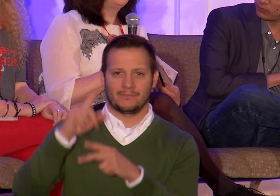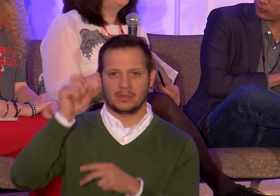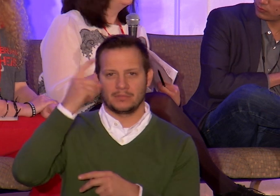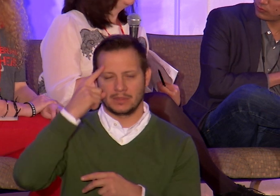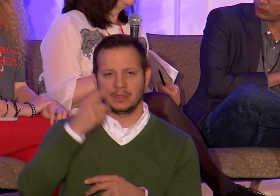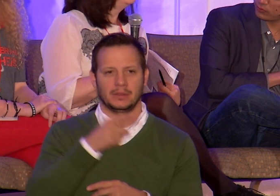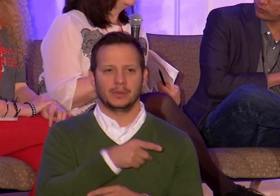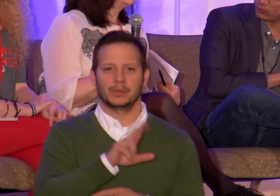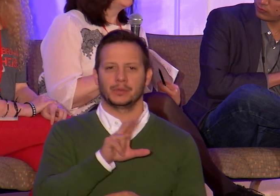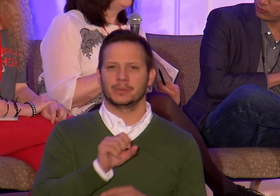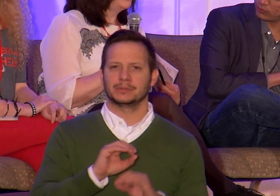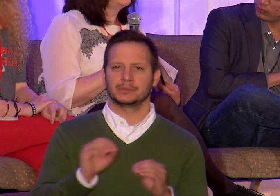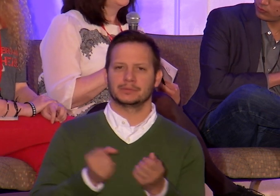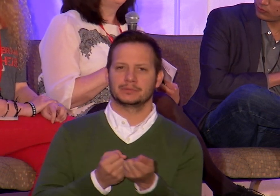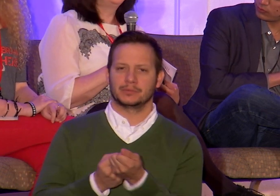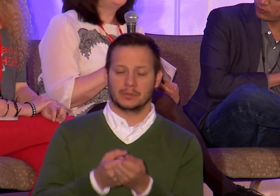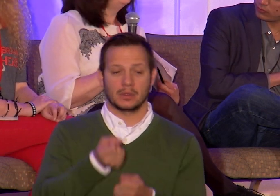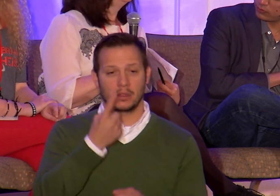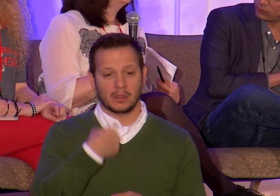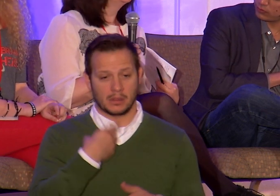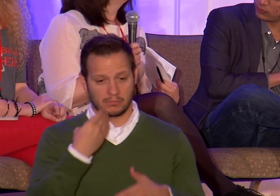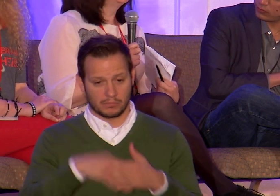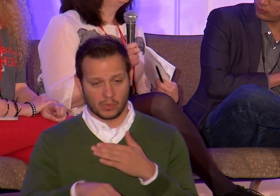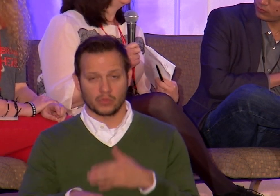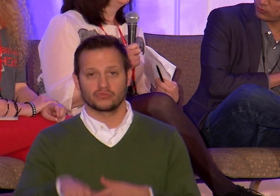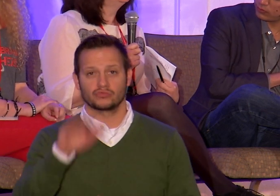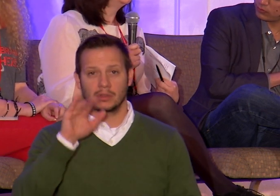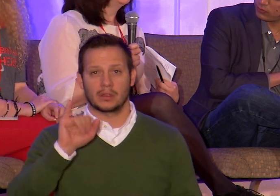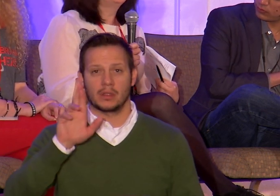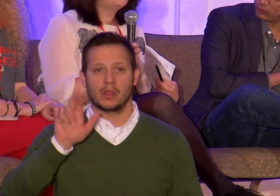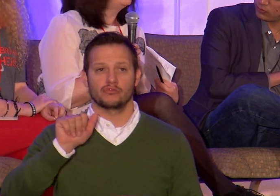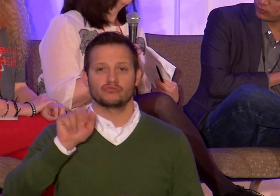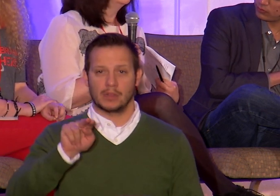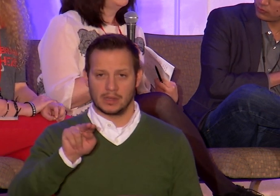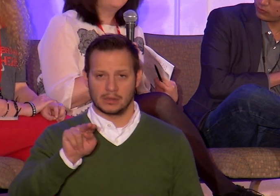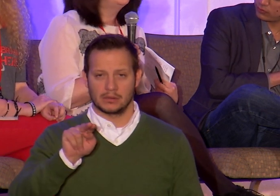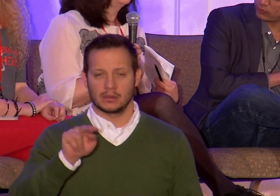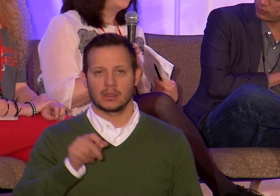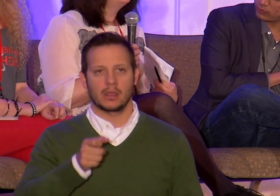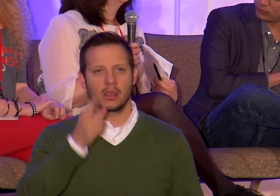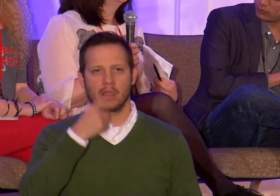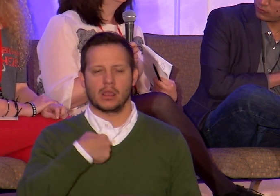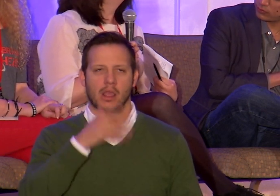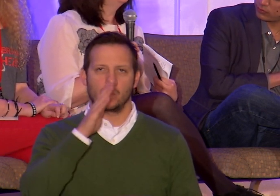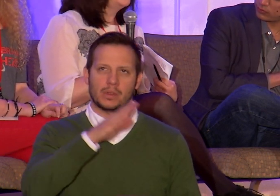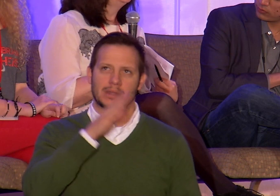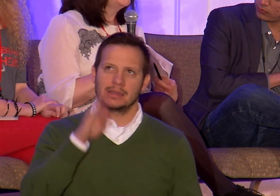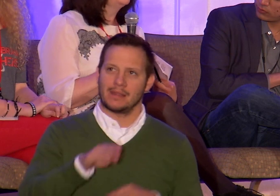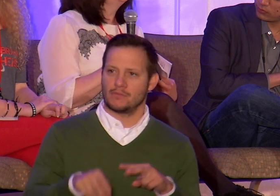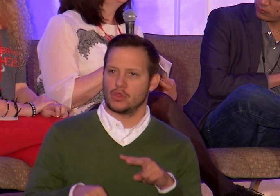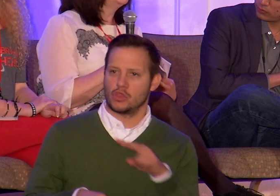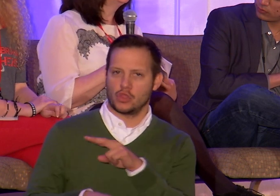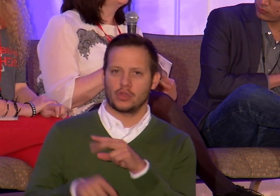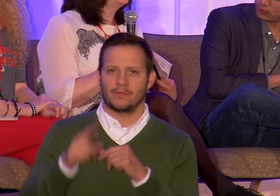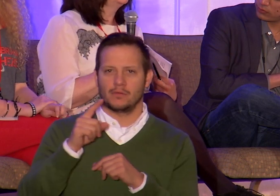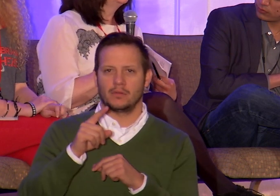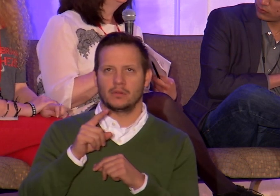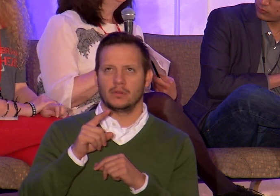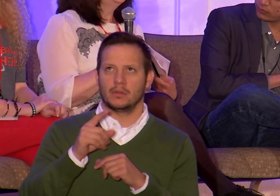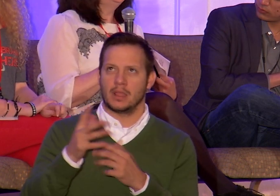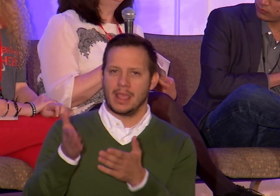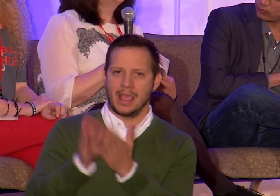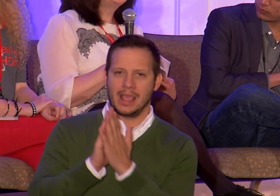I was born and raised in Iran. I will never look to the Iranian regime ever, ever, ever for any help and any